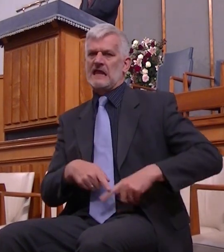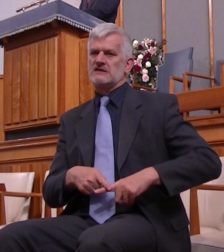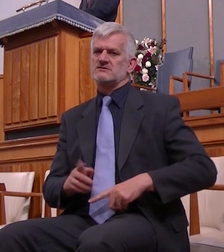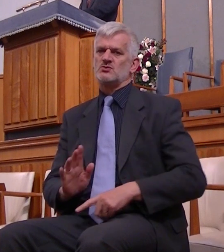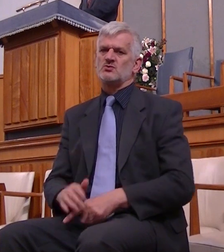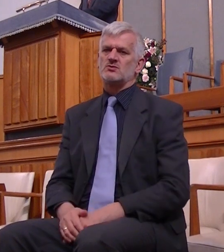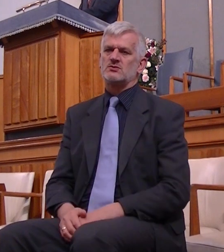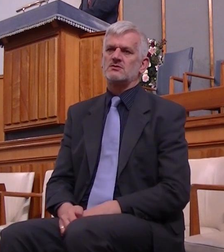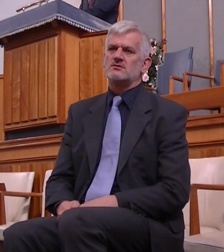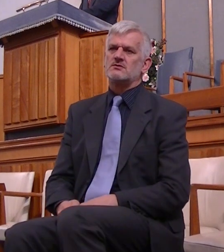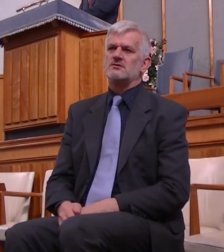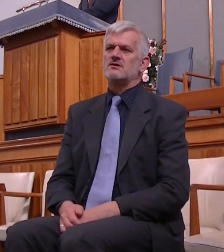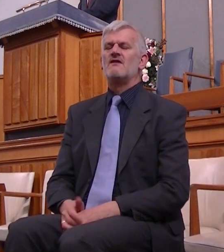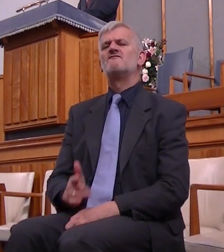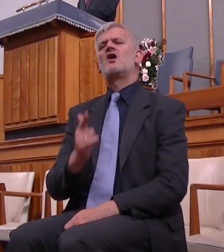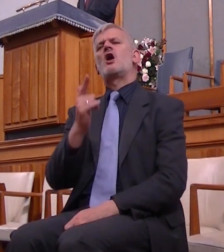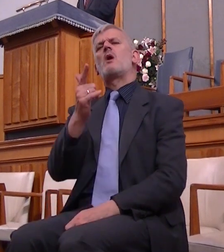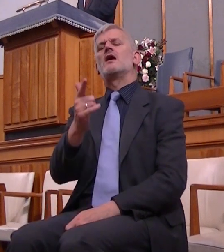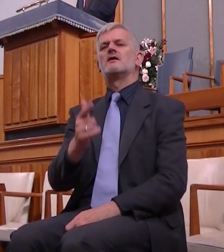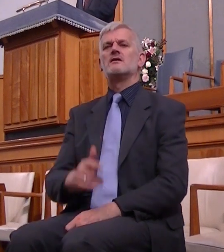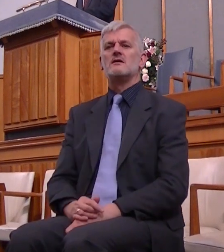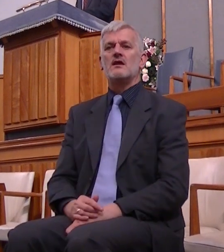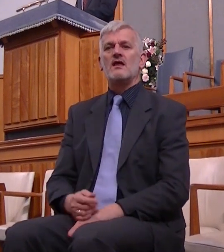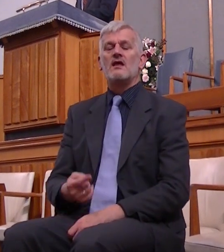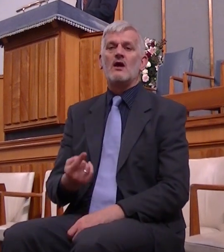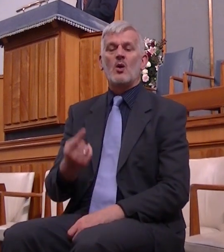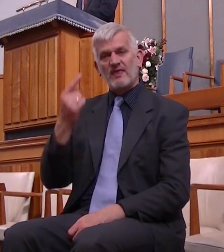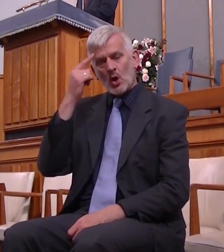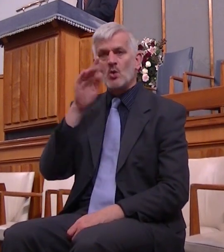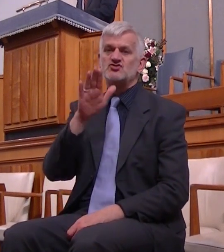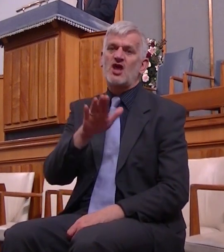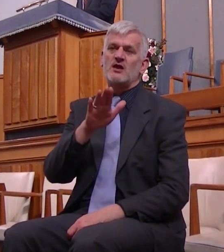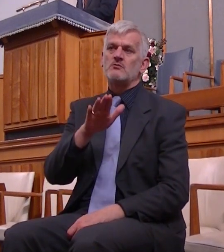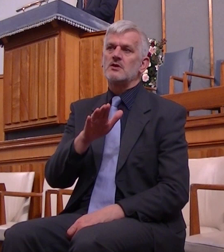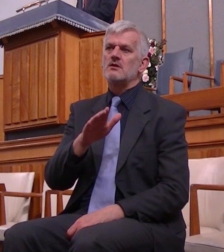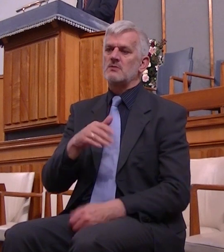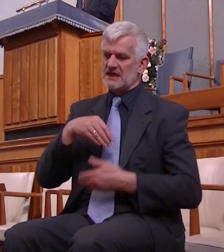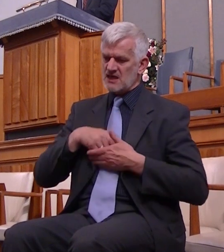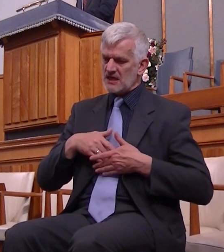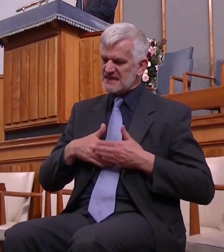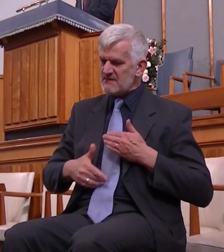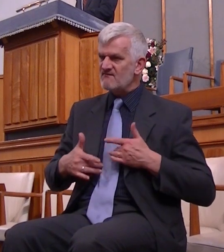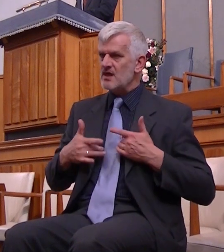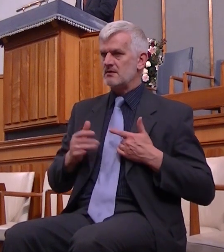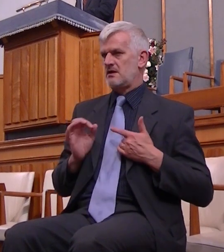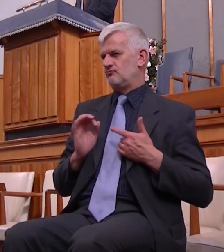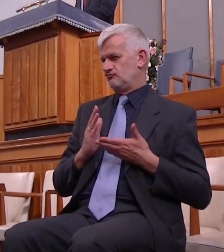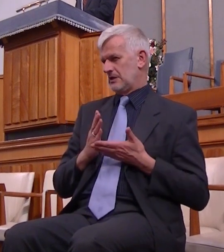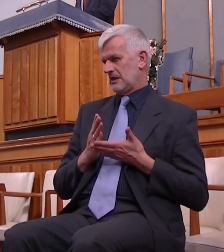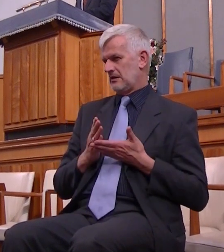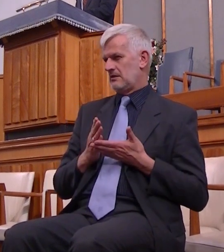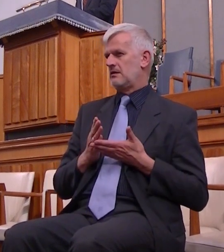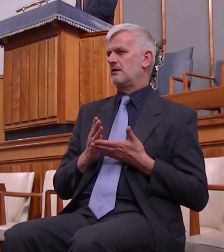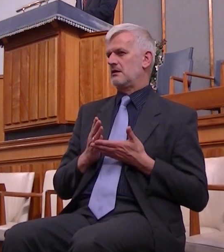our people. We might say tuk-tuk, but we don't feel very deeply. What a difference between us